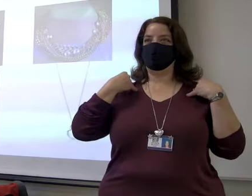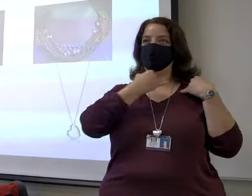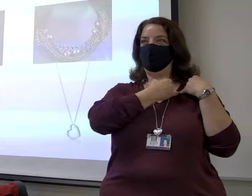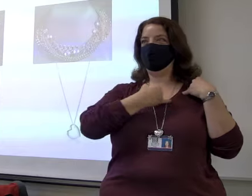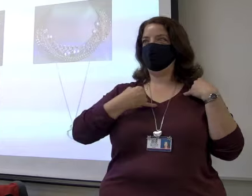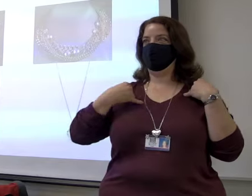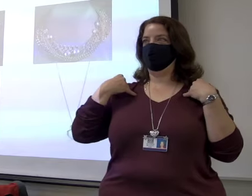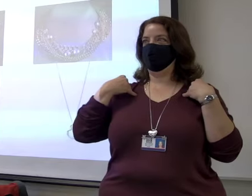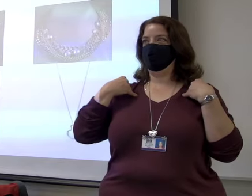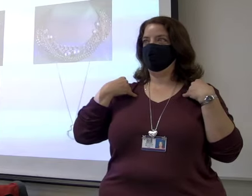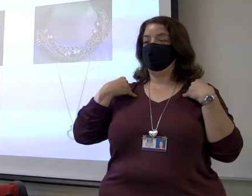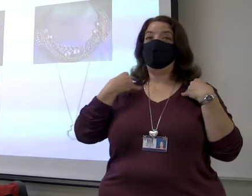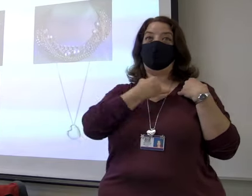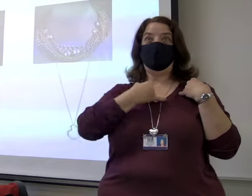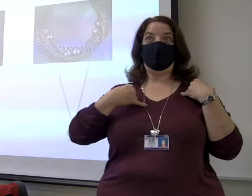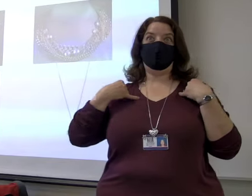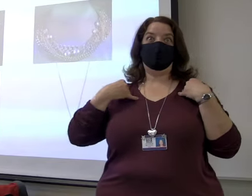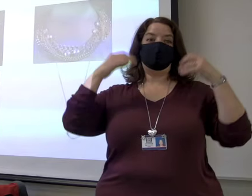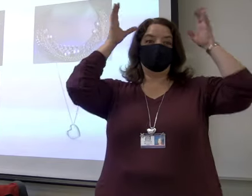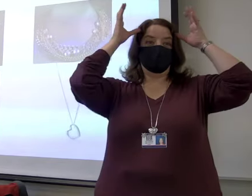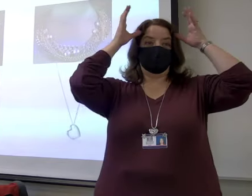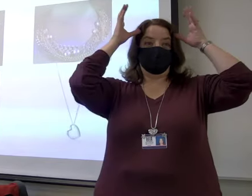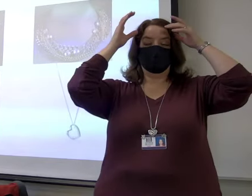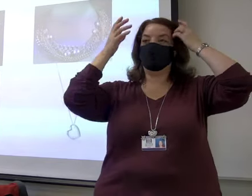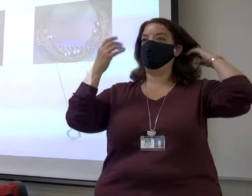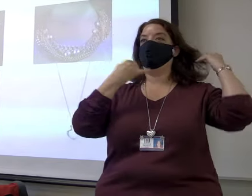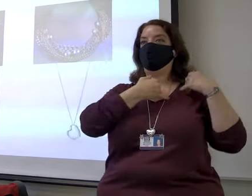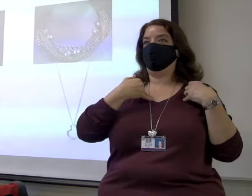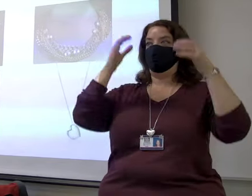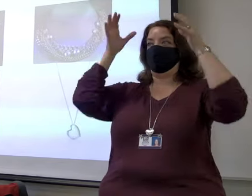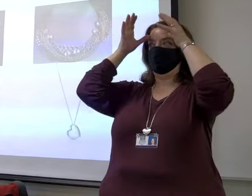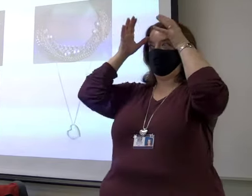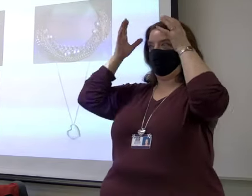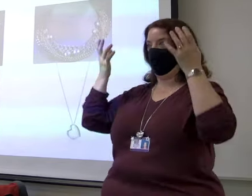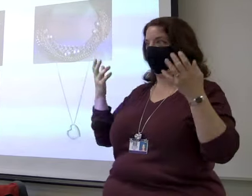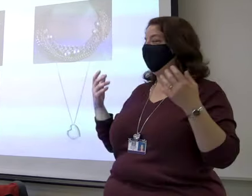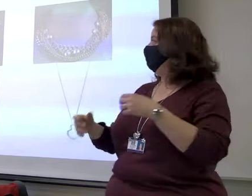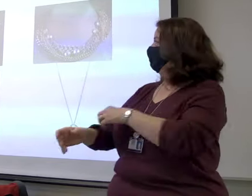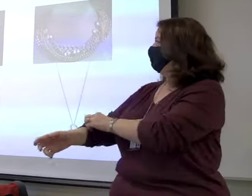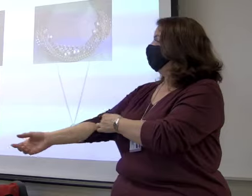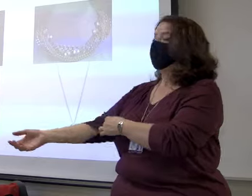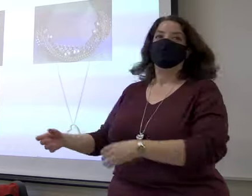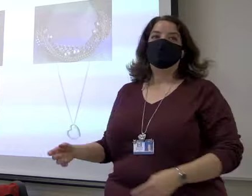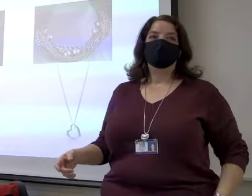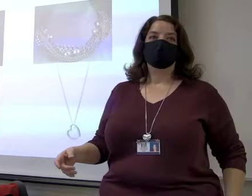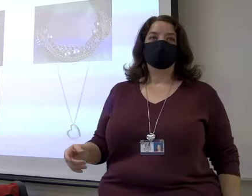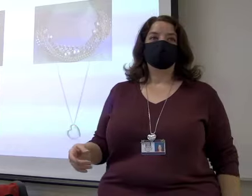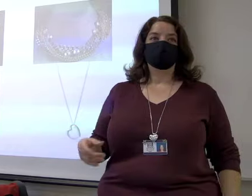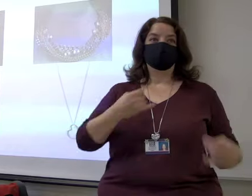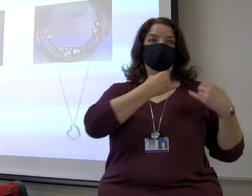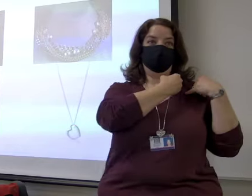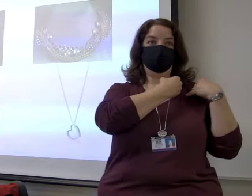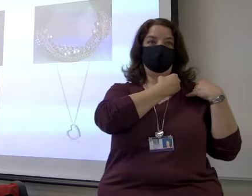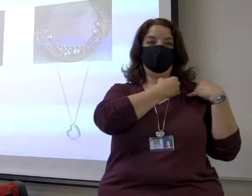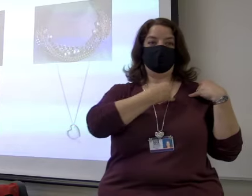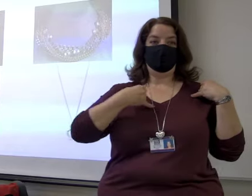sign, necklace. Right, my necklace was Mickey Mouse, so I do the necklace first and then the Mickey Mouse. Are you doing like with this? Are you doing that? Like an